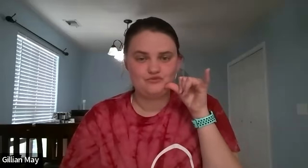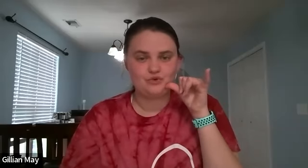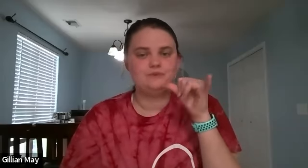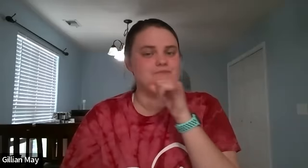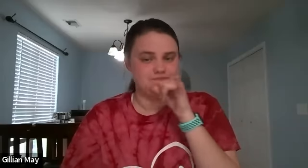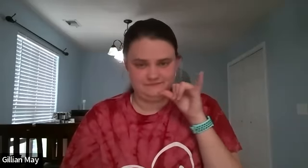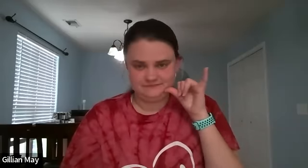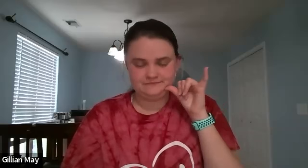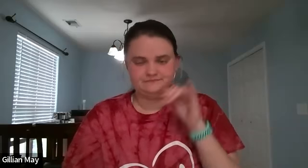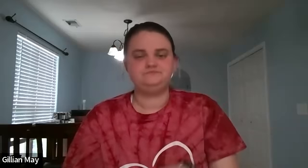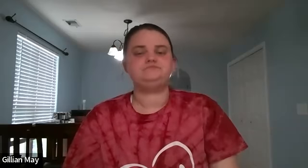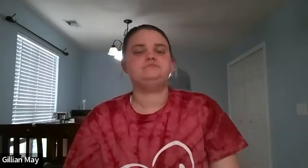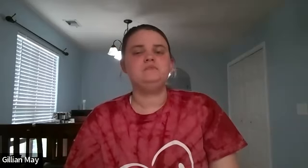rude.